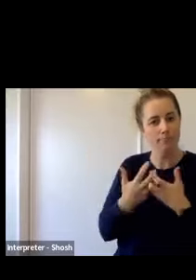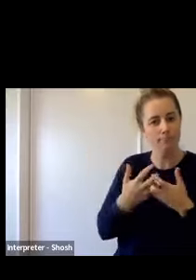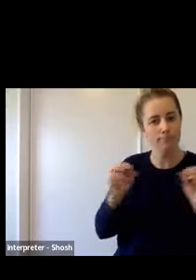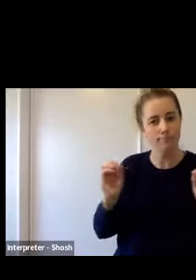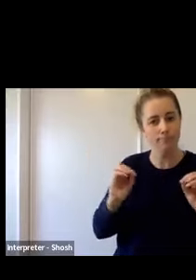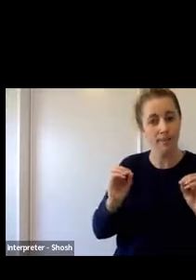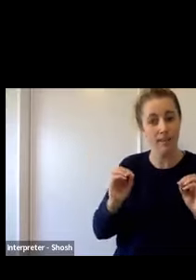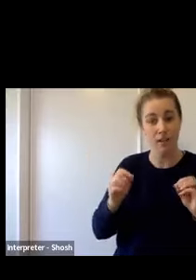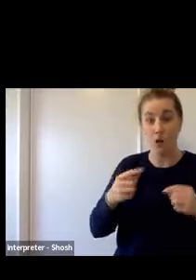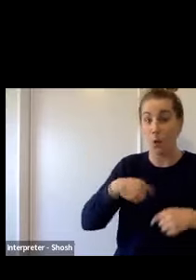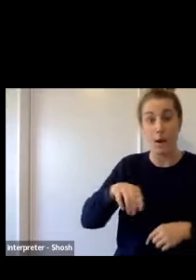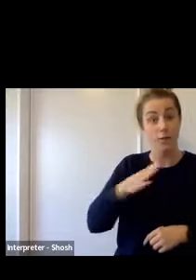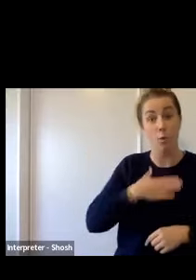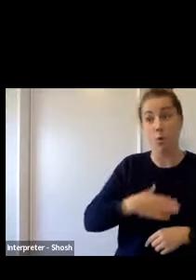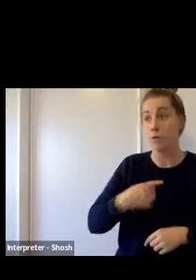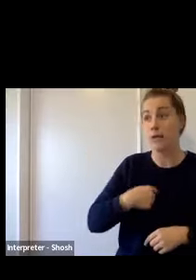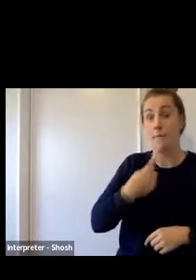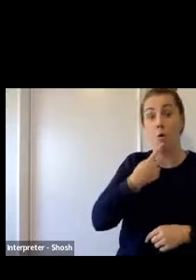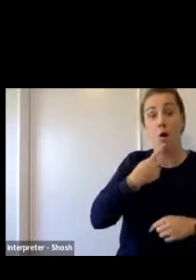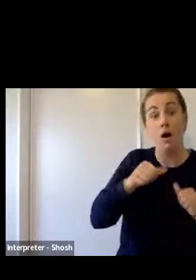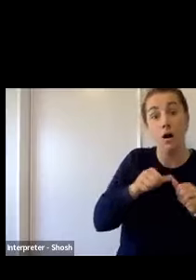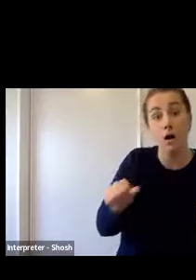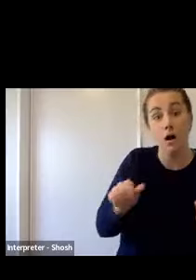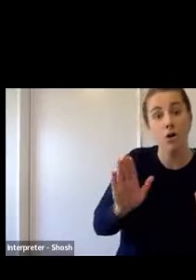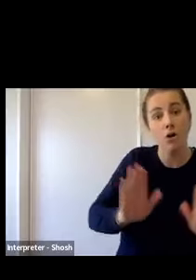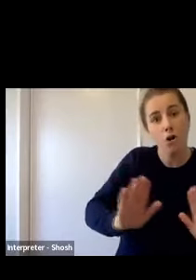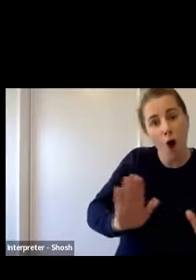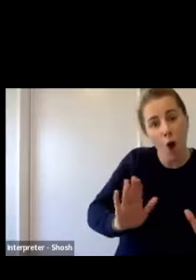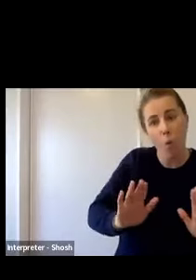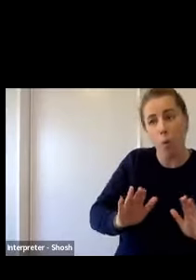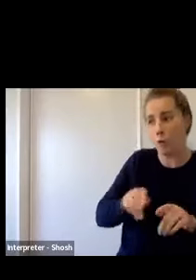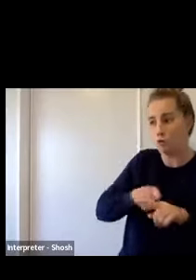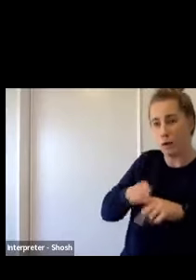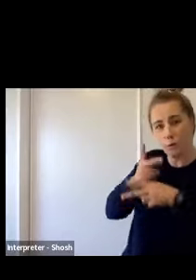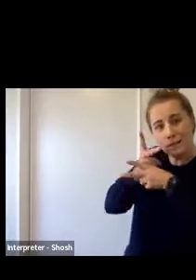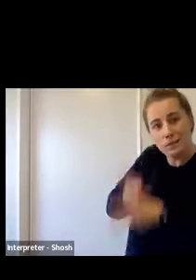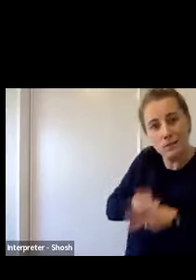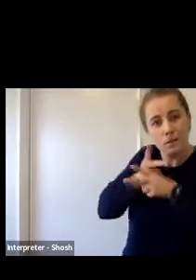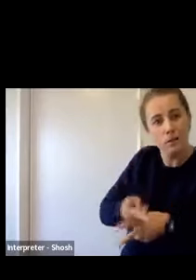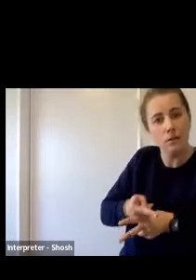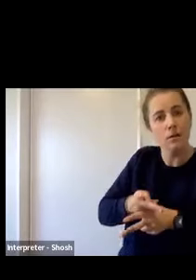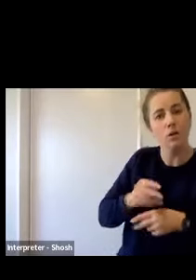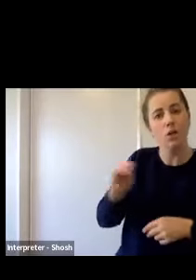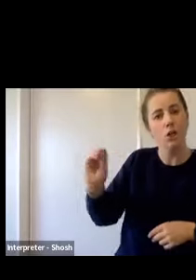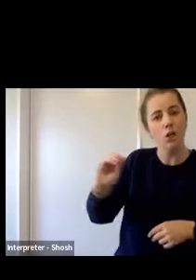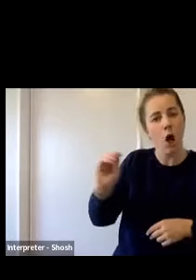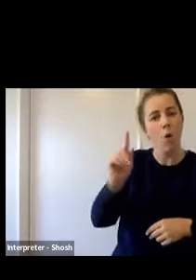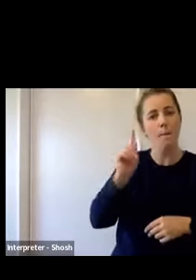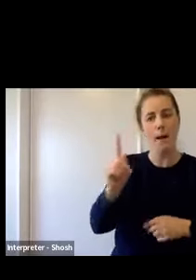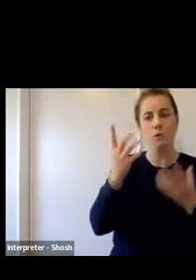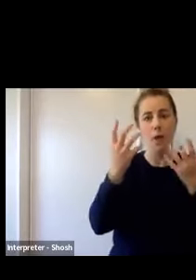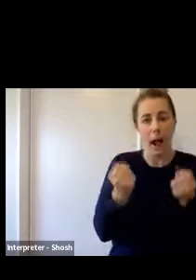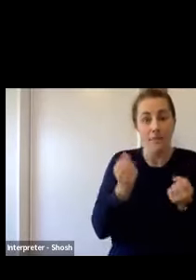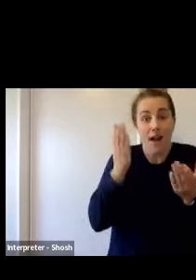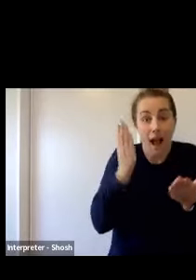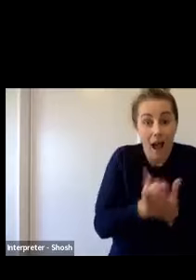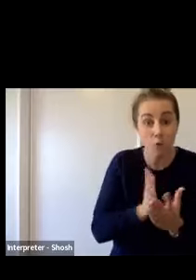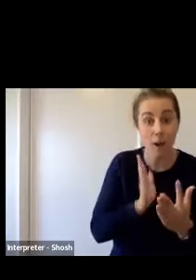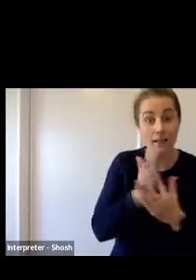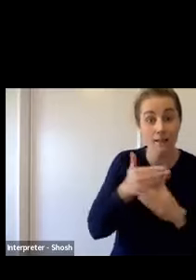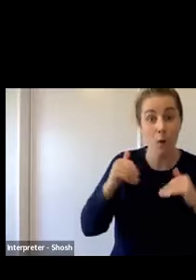to suggest more red tape or that more compulsion on the market is required, but sadly it seems that in order to have the accessible